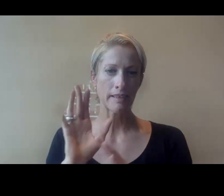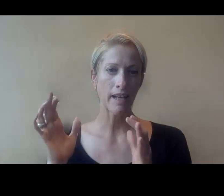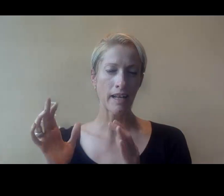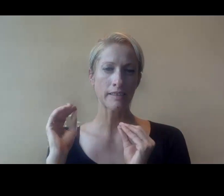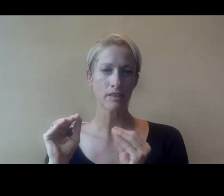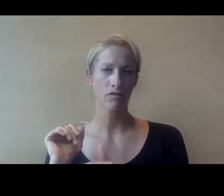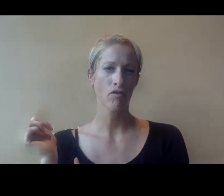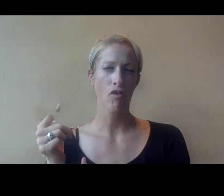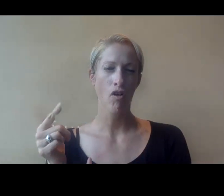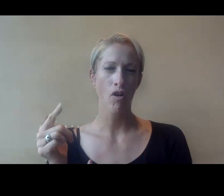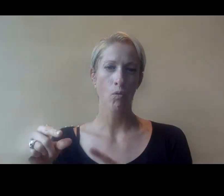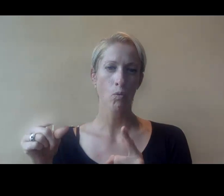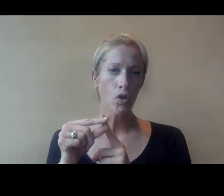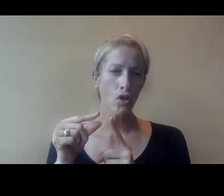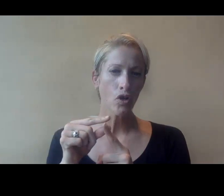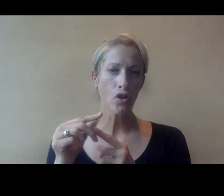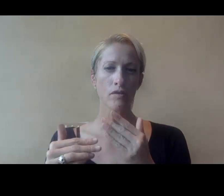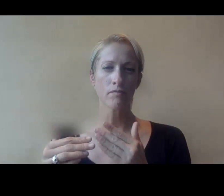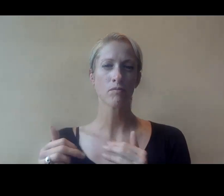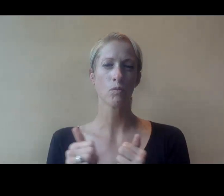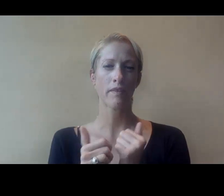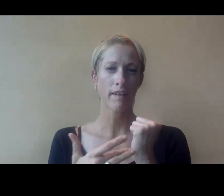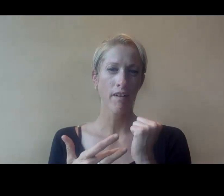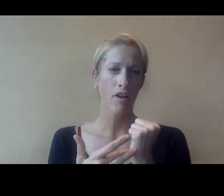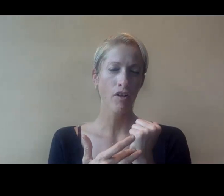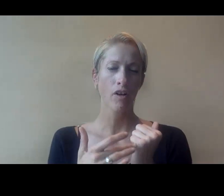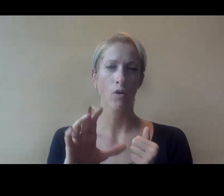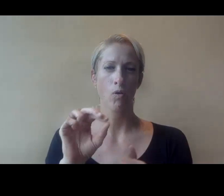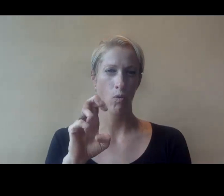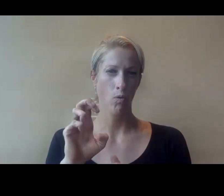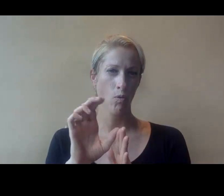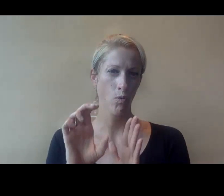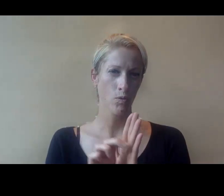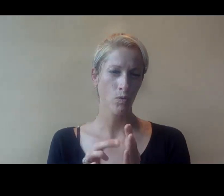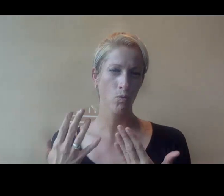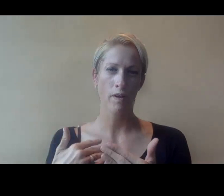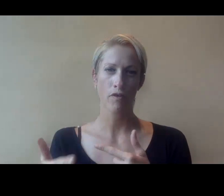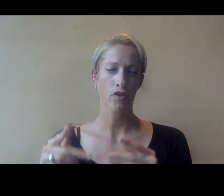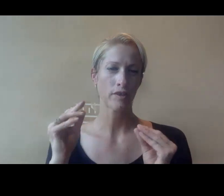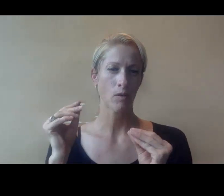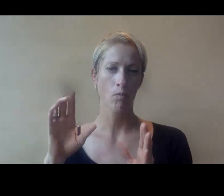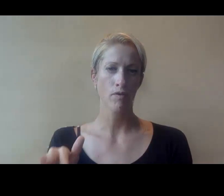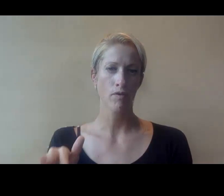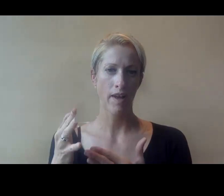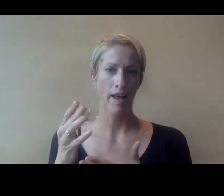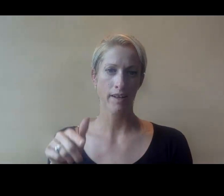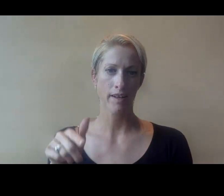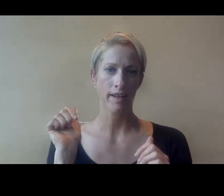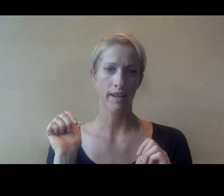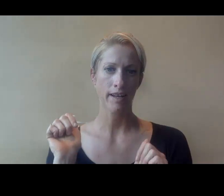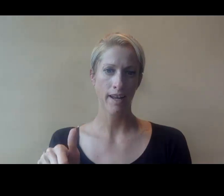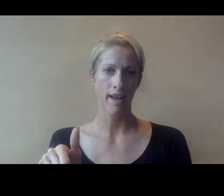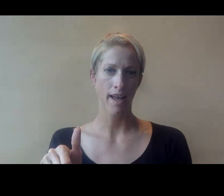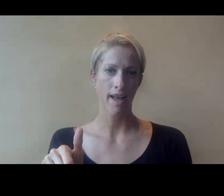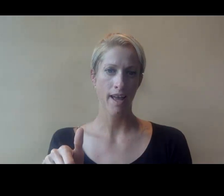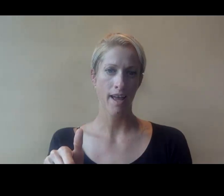those core courses at beginning computers, but we want to make sure that whatever they're teaching, we're providing so that they're not behind the times, right?